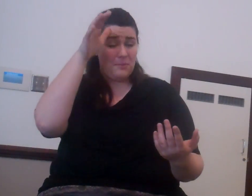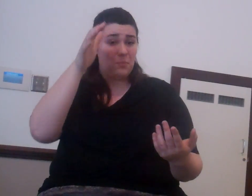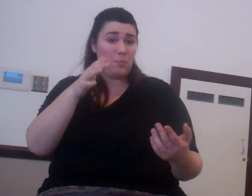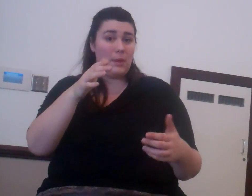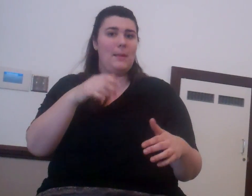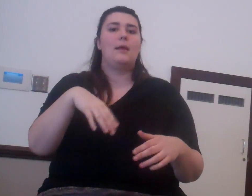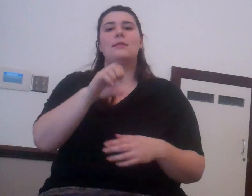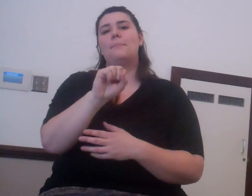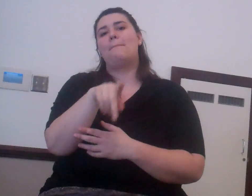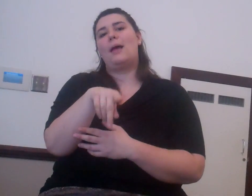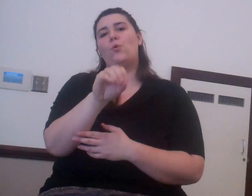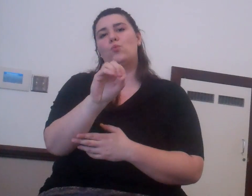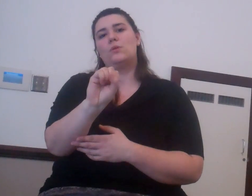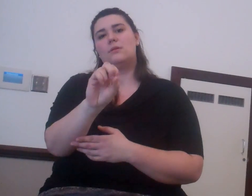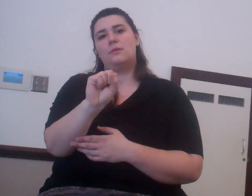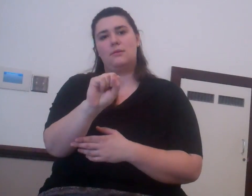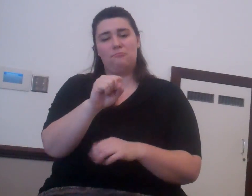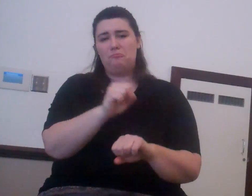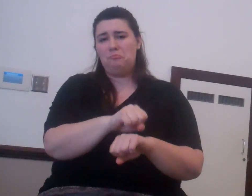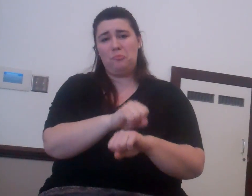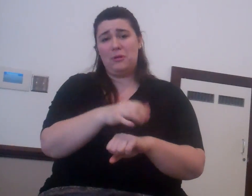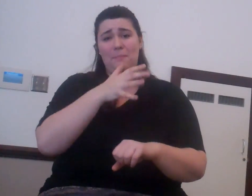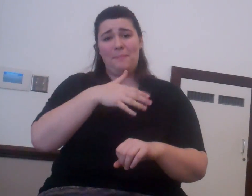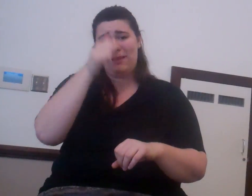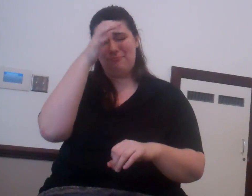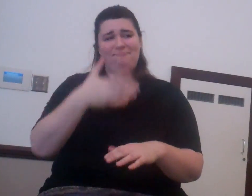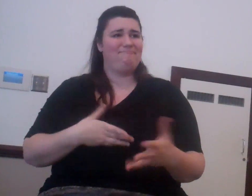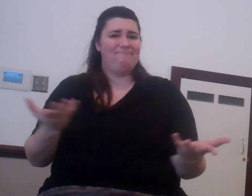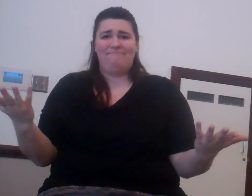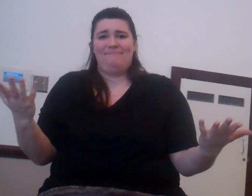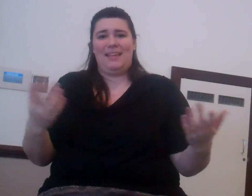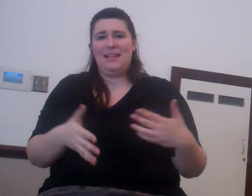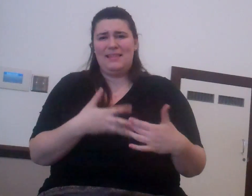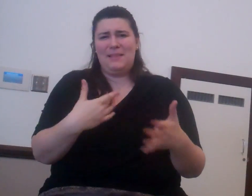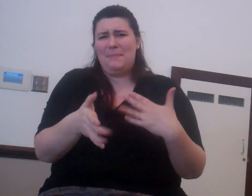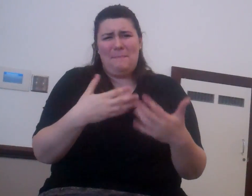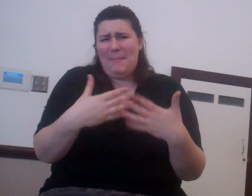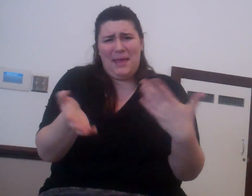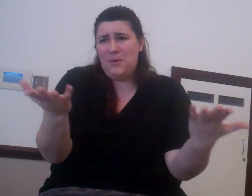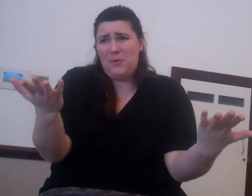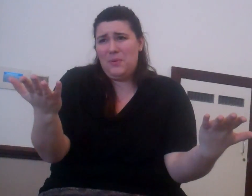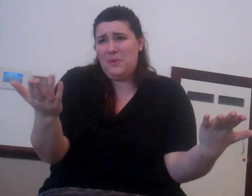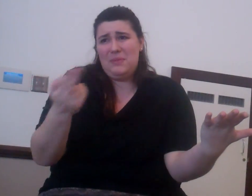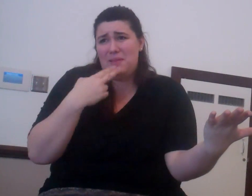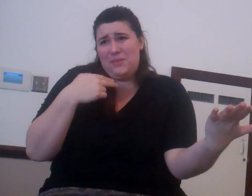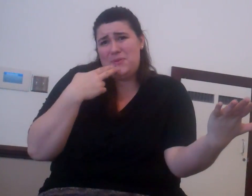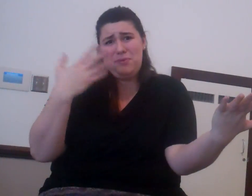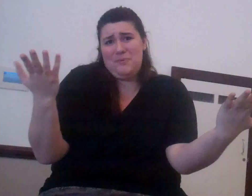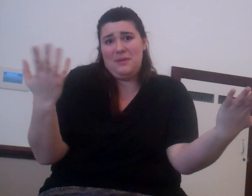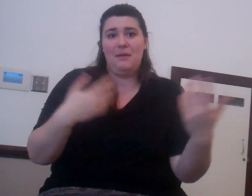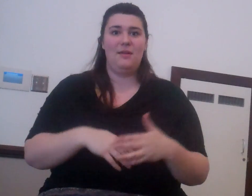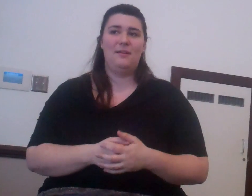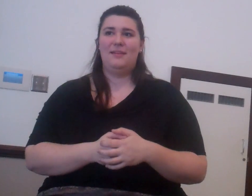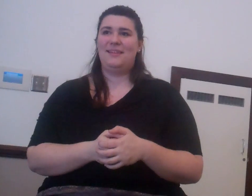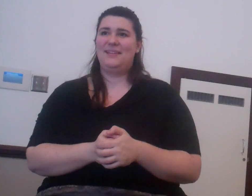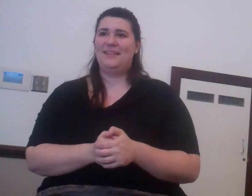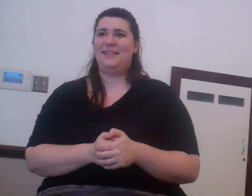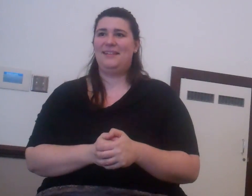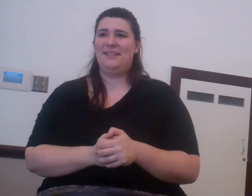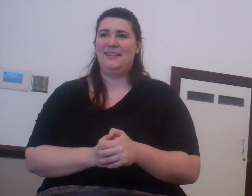elephant. I really don't care. All right, so speaking of people being cute, So workplace